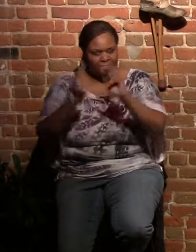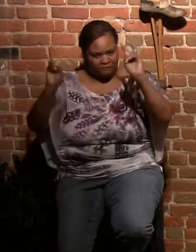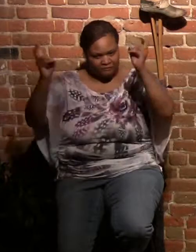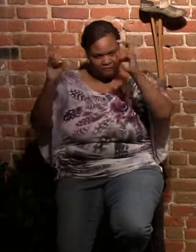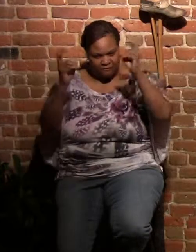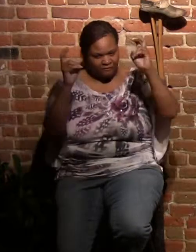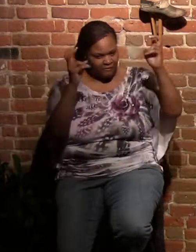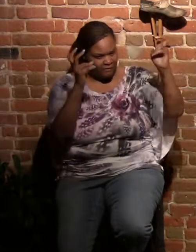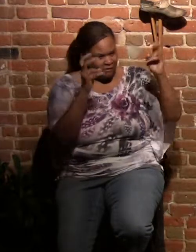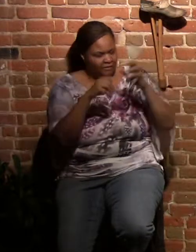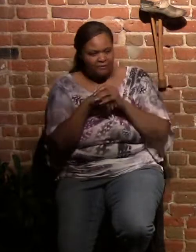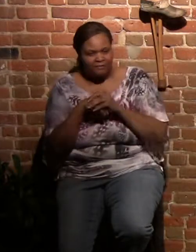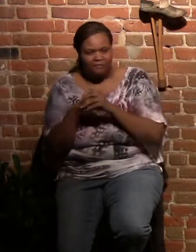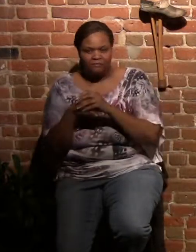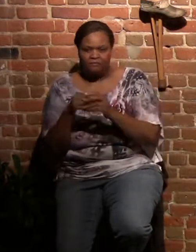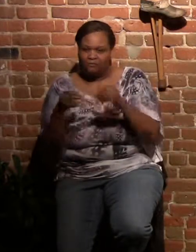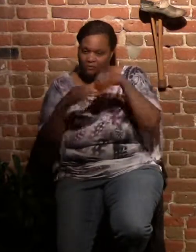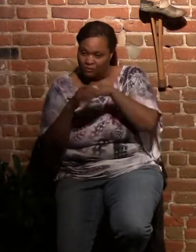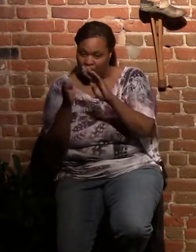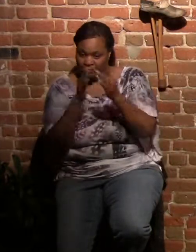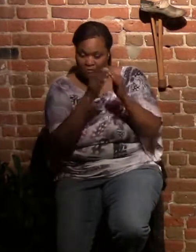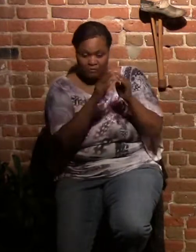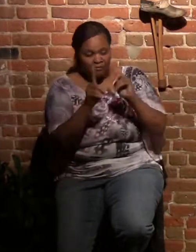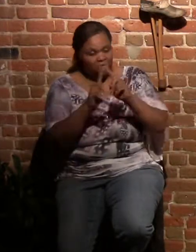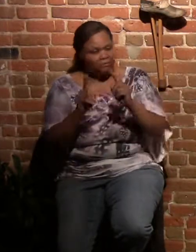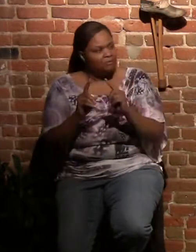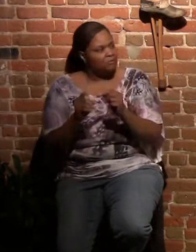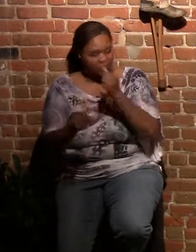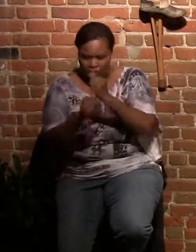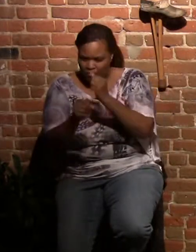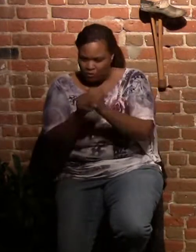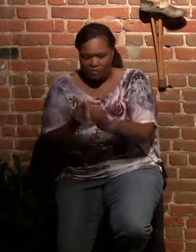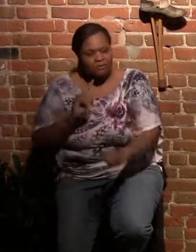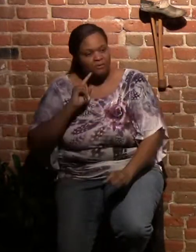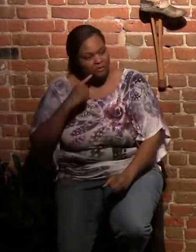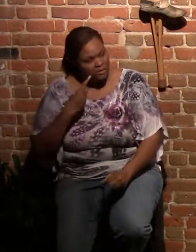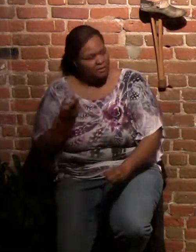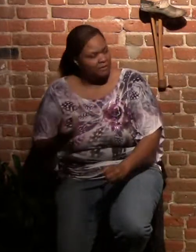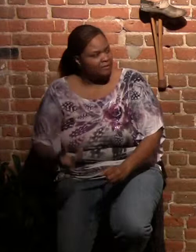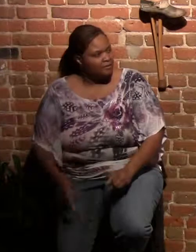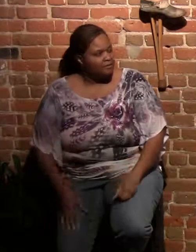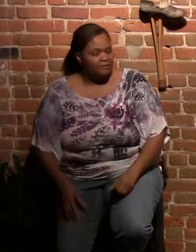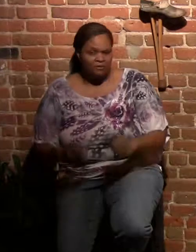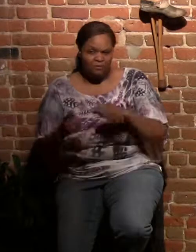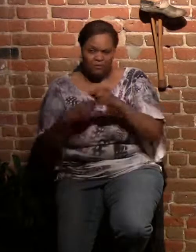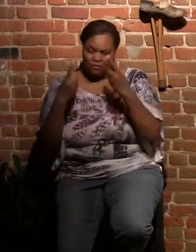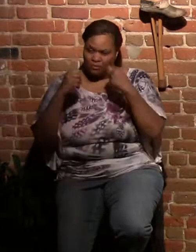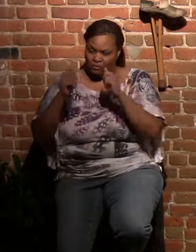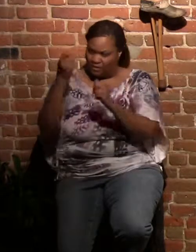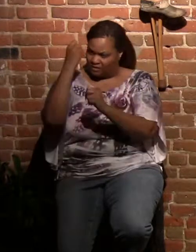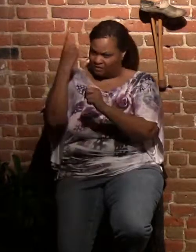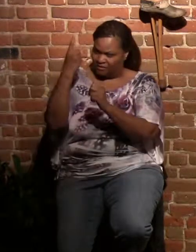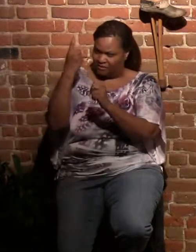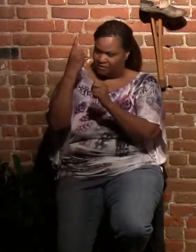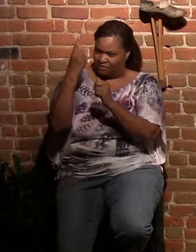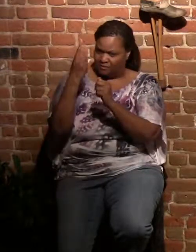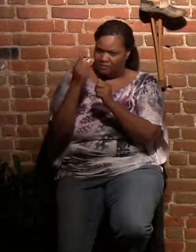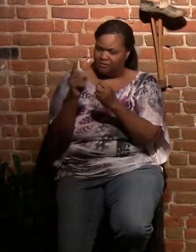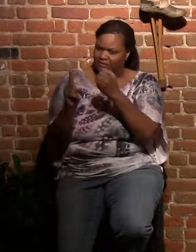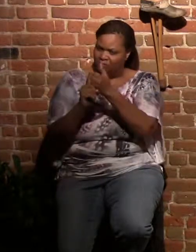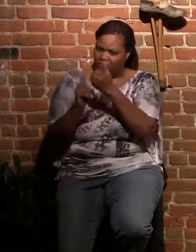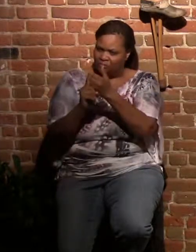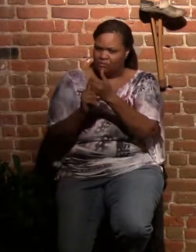but we do very, very serious work. Because when I try to understand the role of the dragon